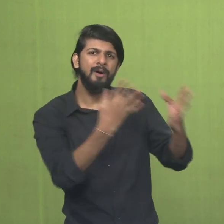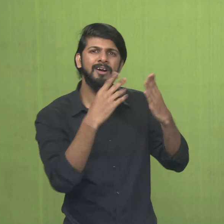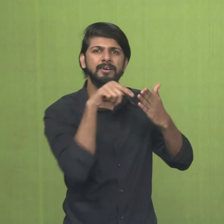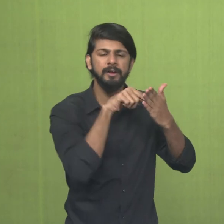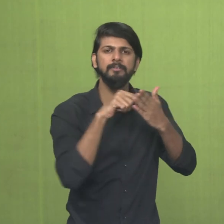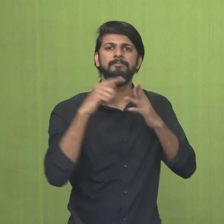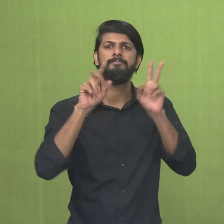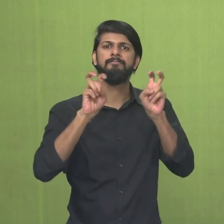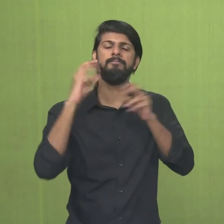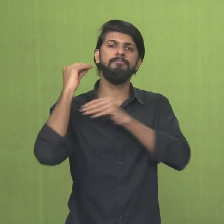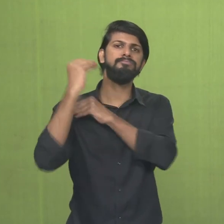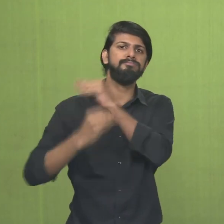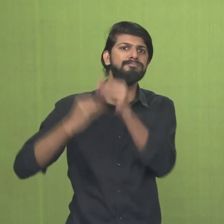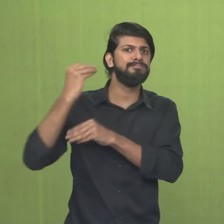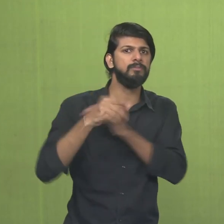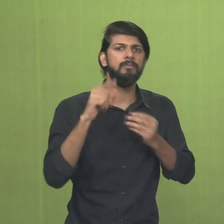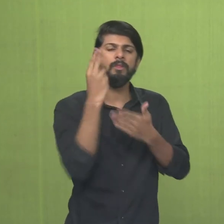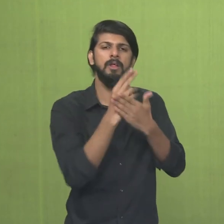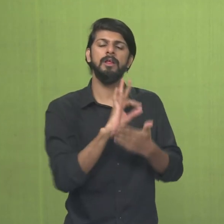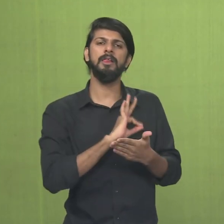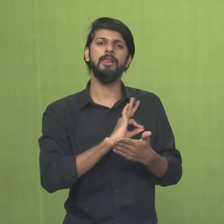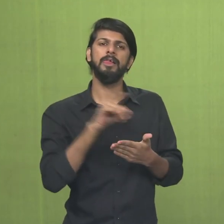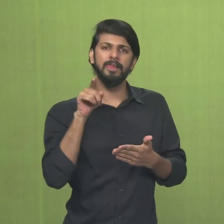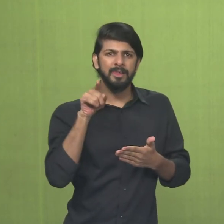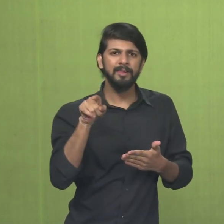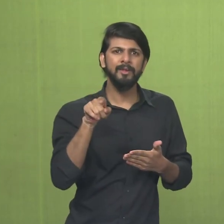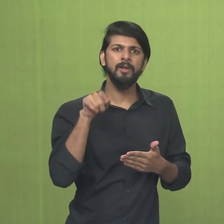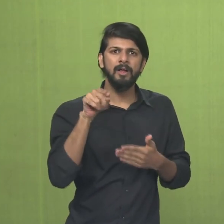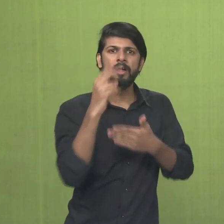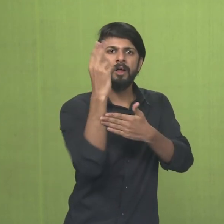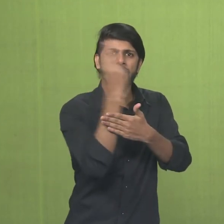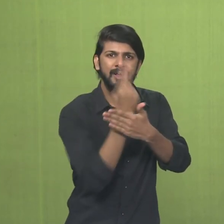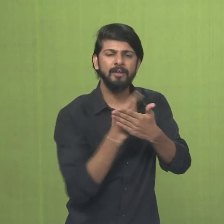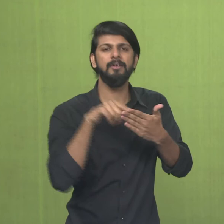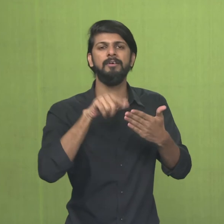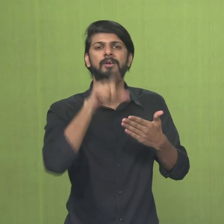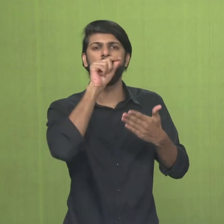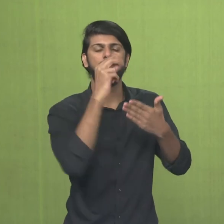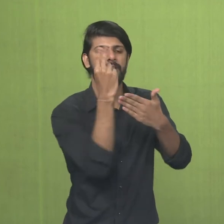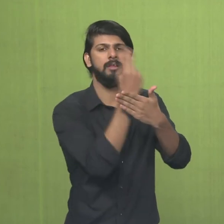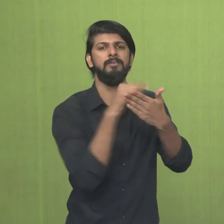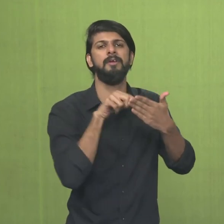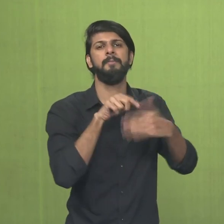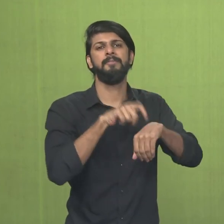lover, and this tradition has continued. That is what we see in this painting.